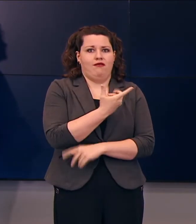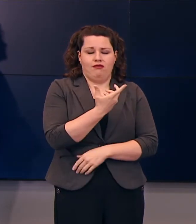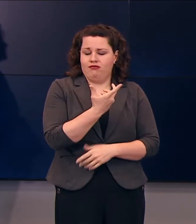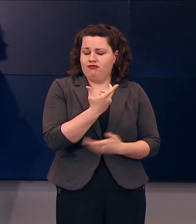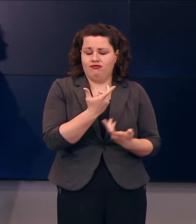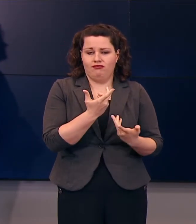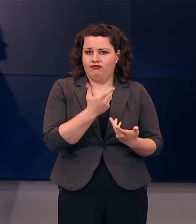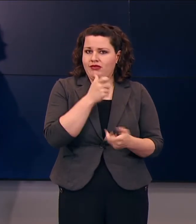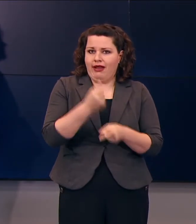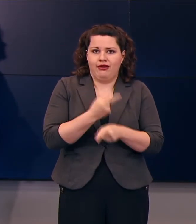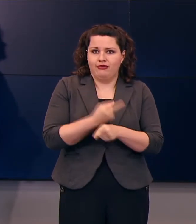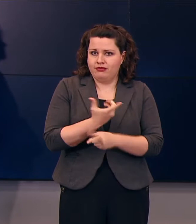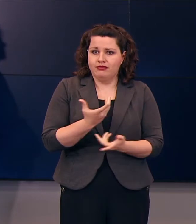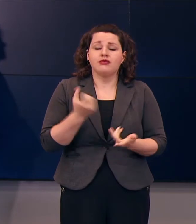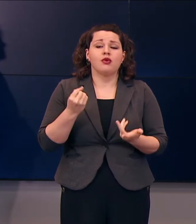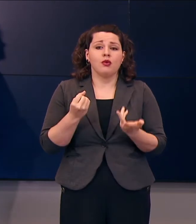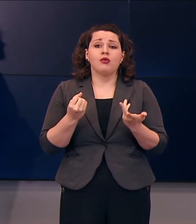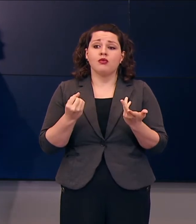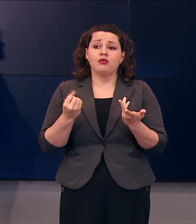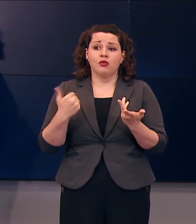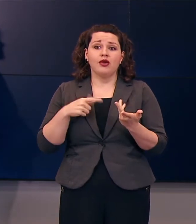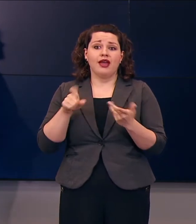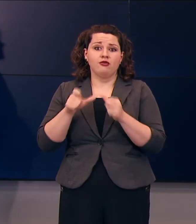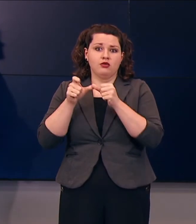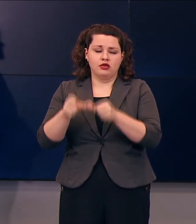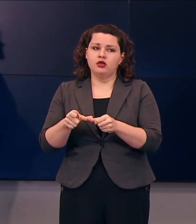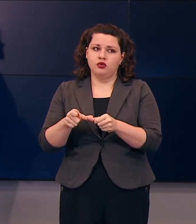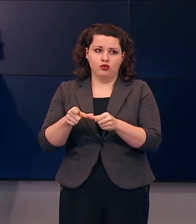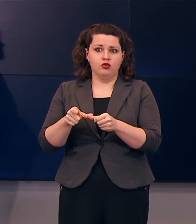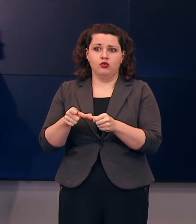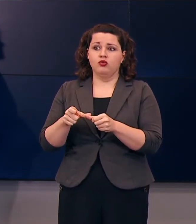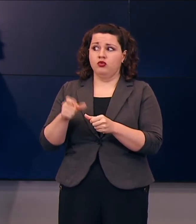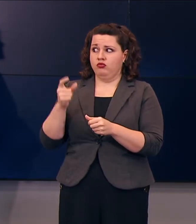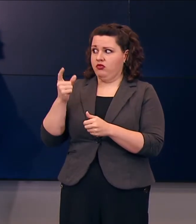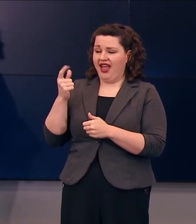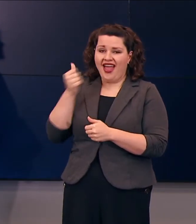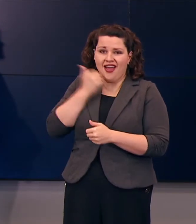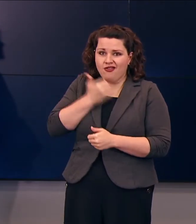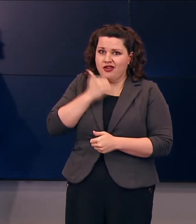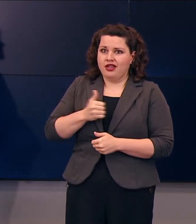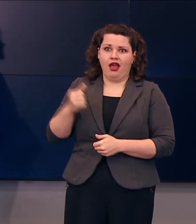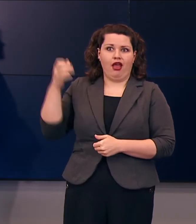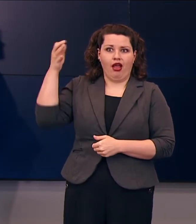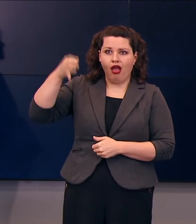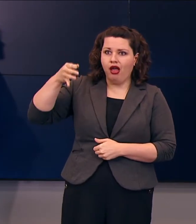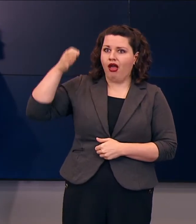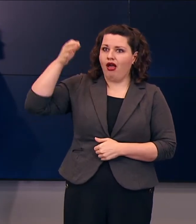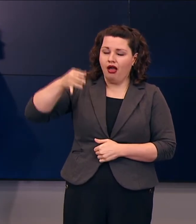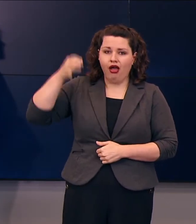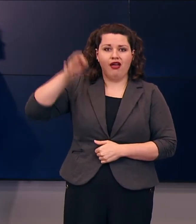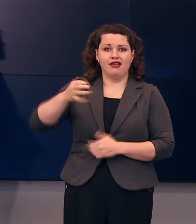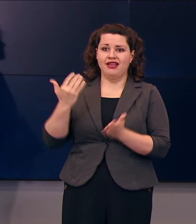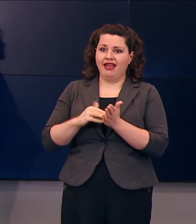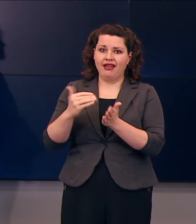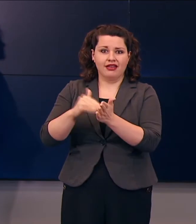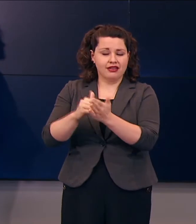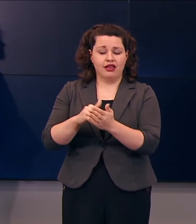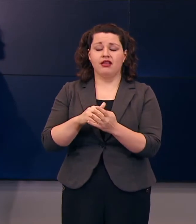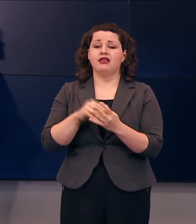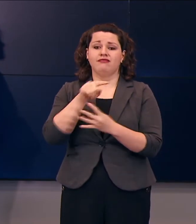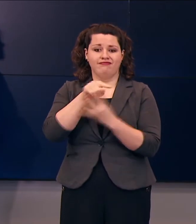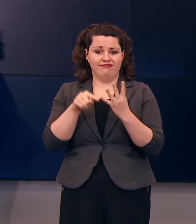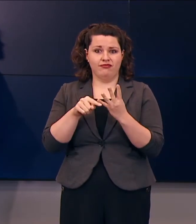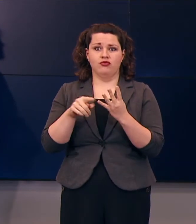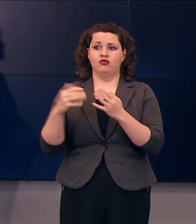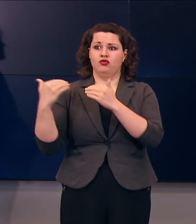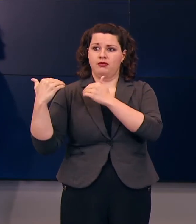so we need to continue to do, bottom line, what Sarah and I say every day at this podium, and that is to take